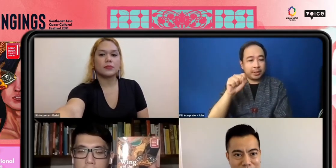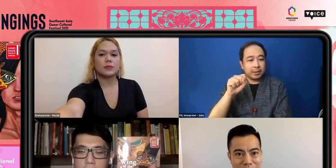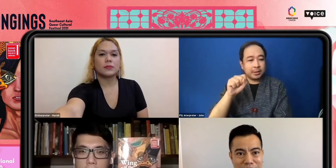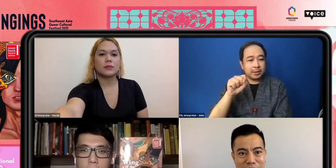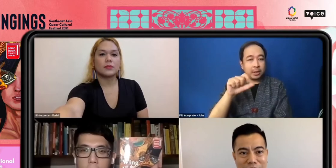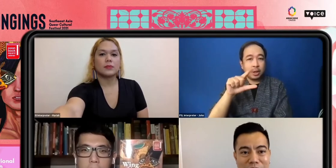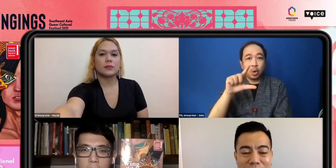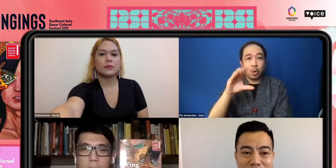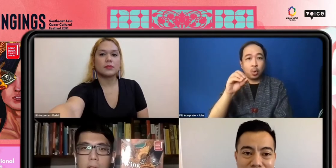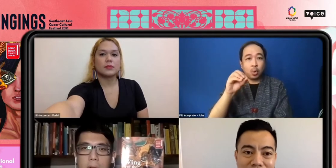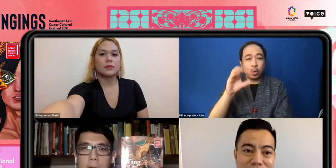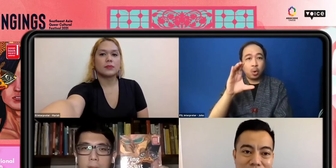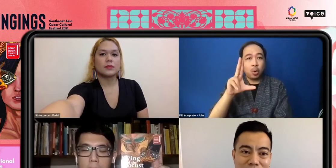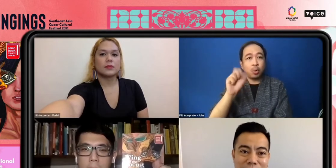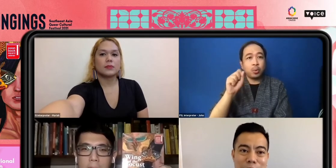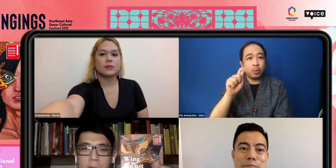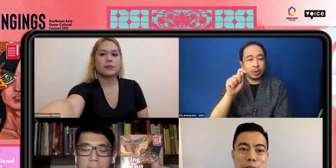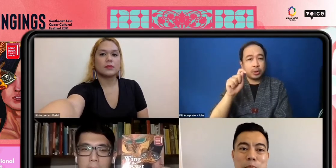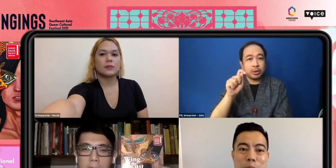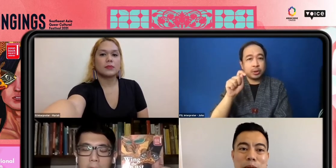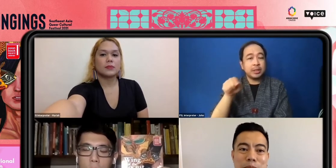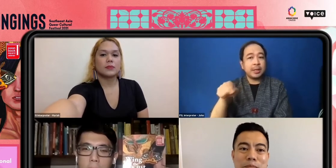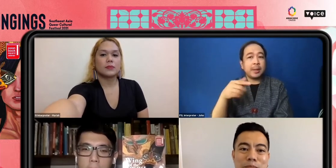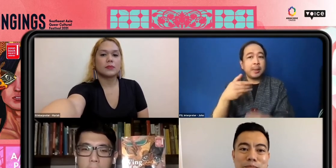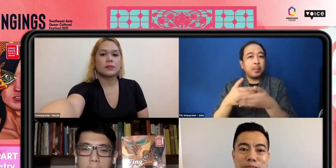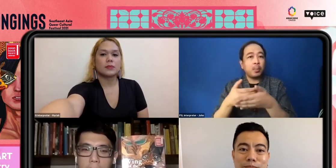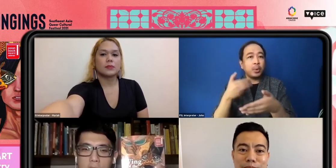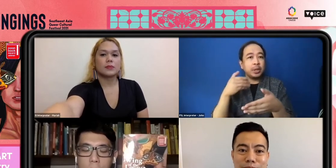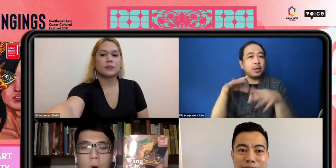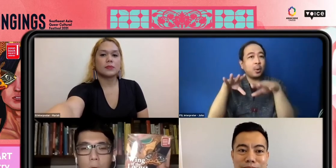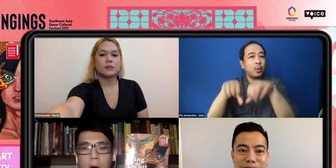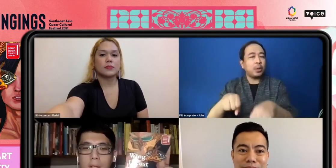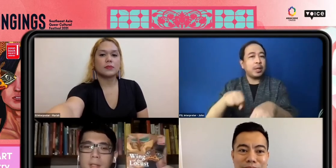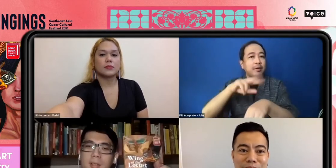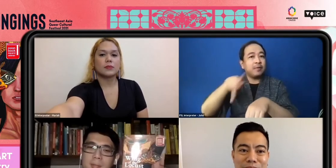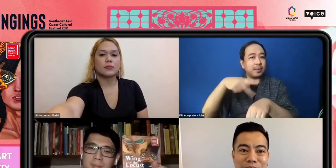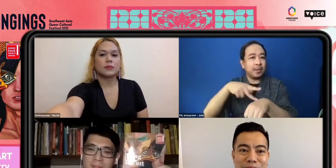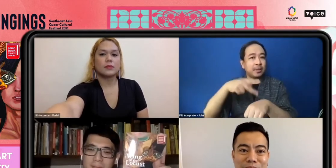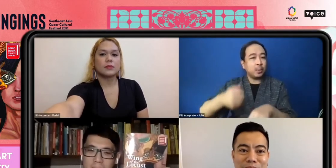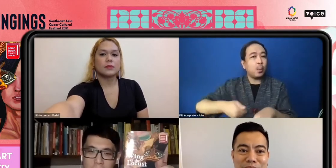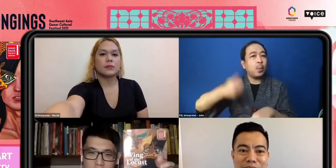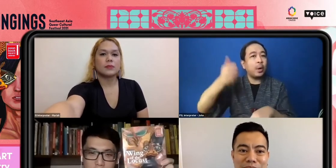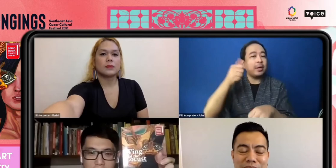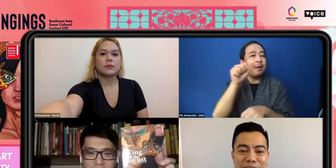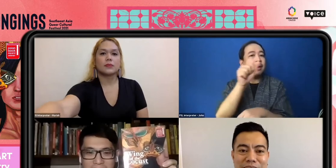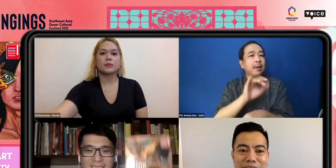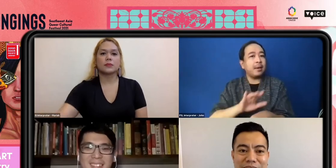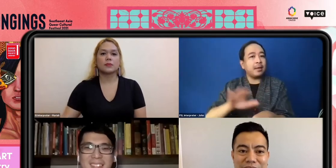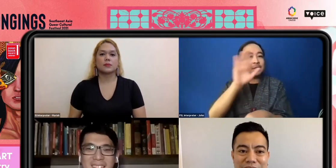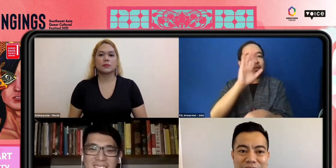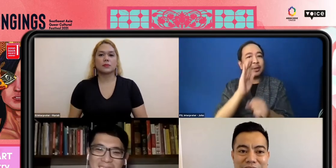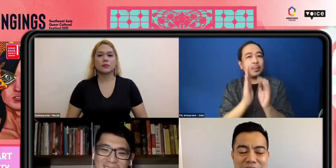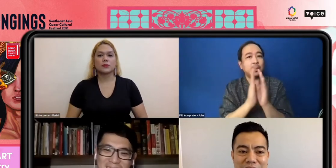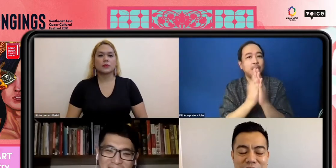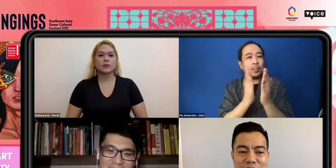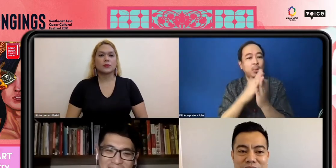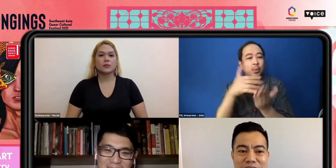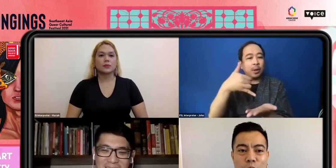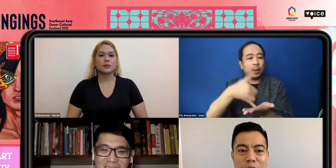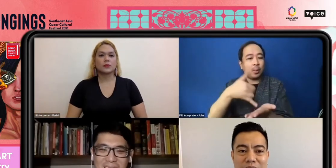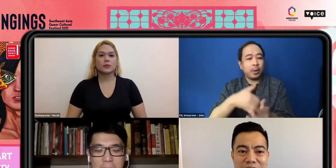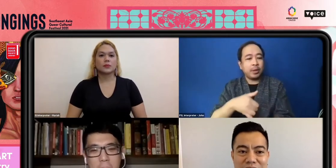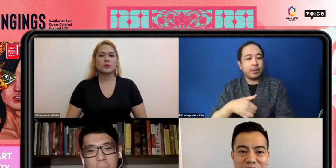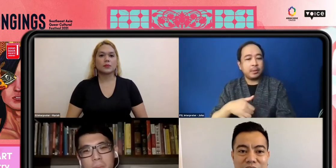set in pre-colonial Philippines, and it won the Asian Book Award. So there. Nice. So